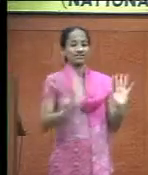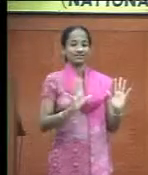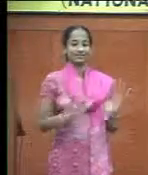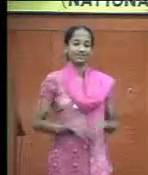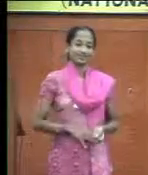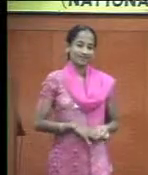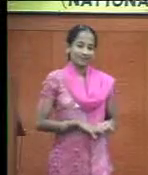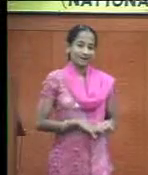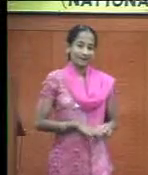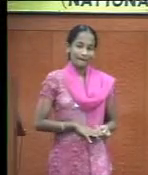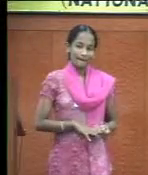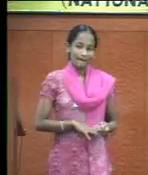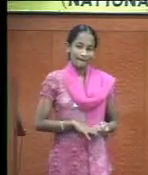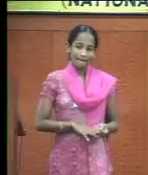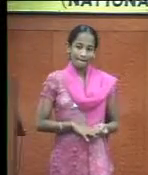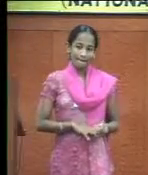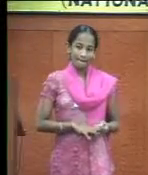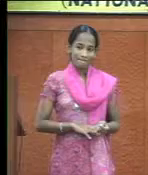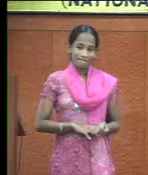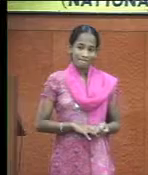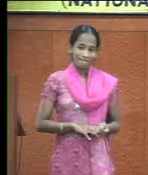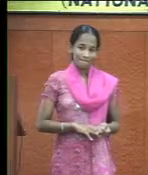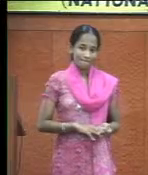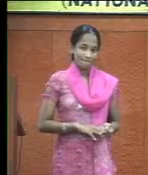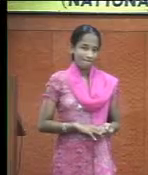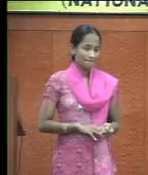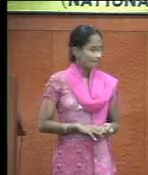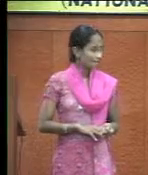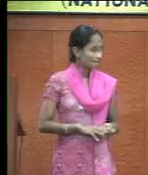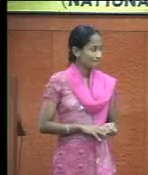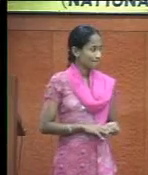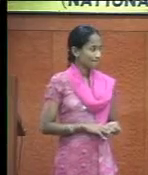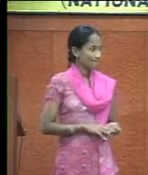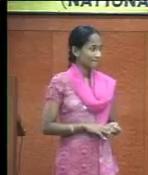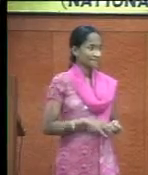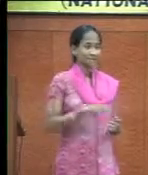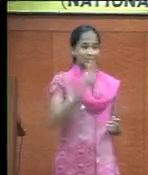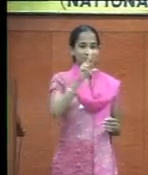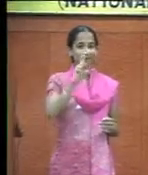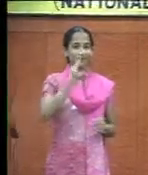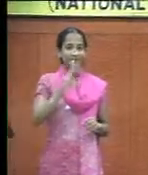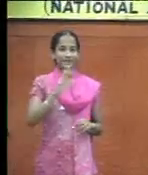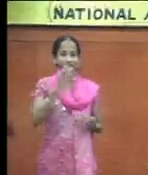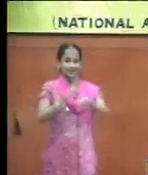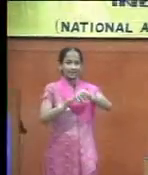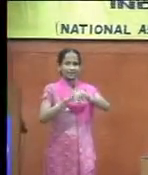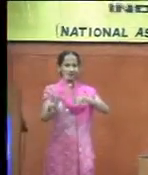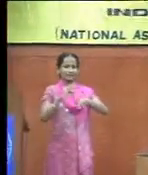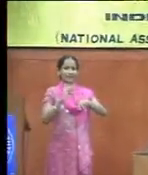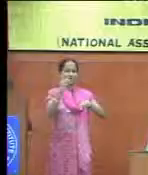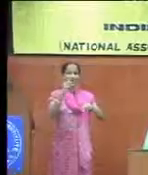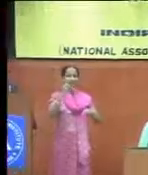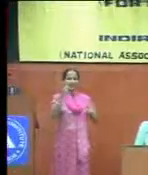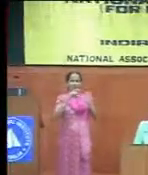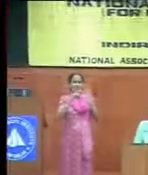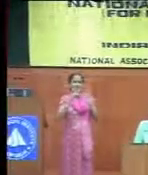us. Friends, we'll just have to take just two more questions because it's already 2:10 and we need to get into the session for the